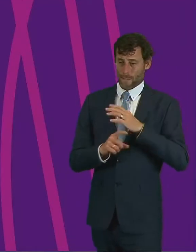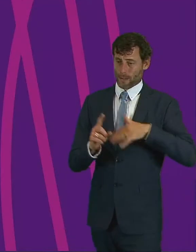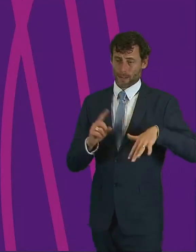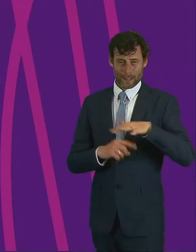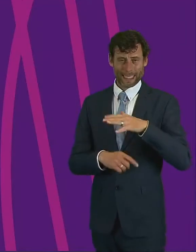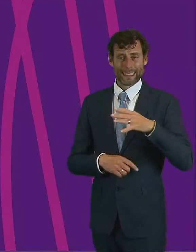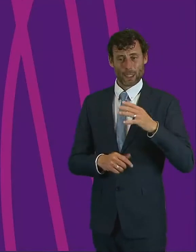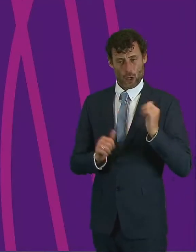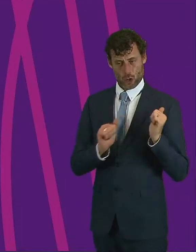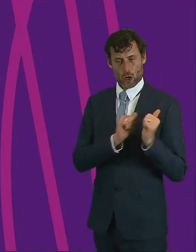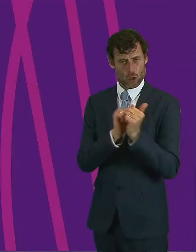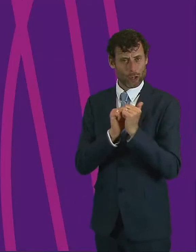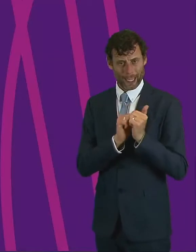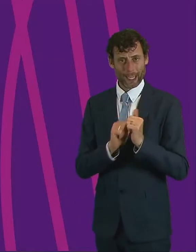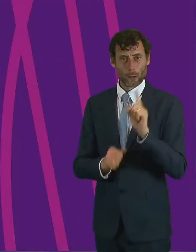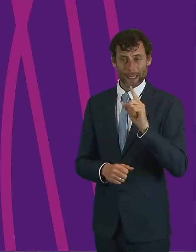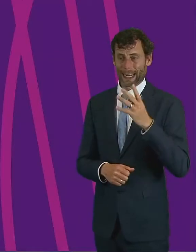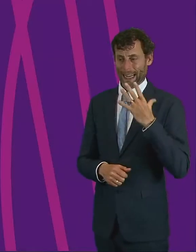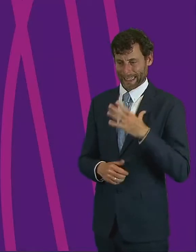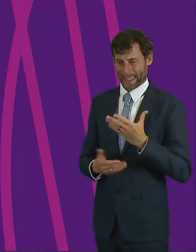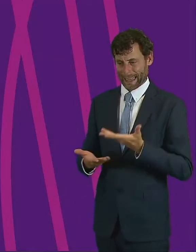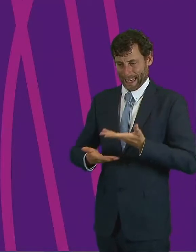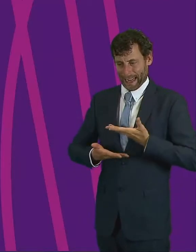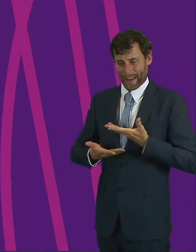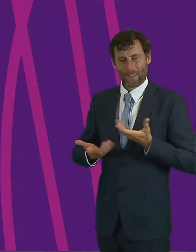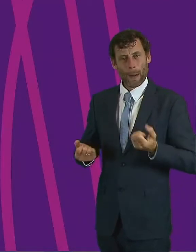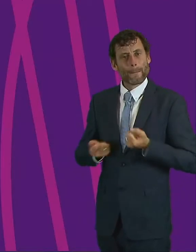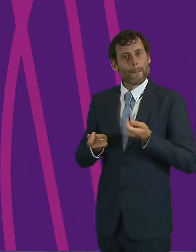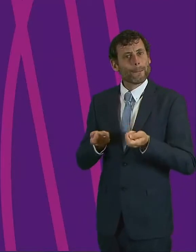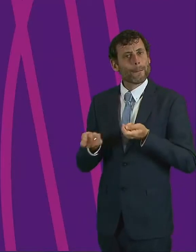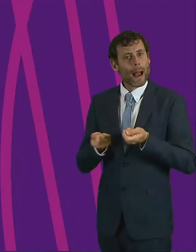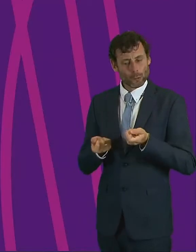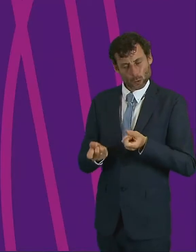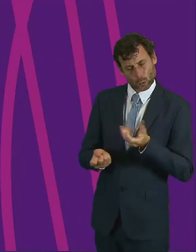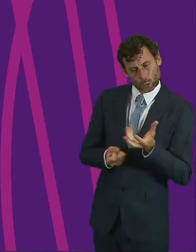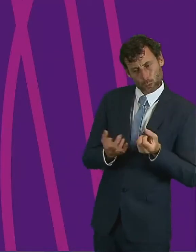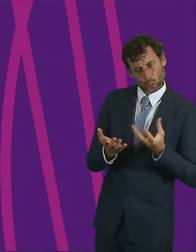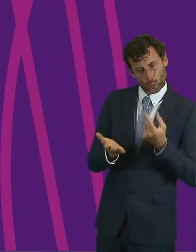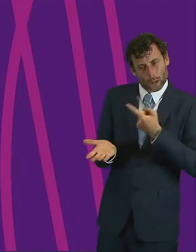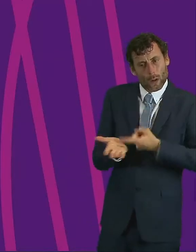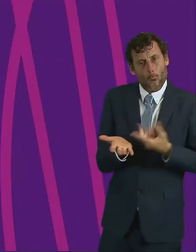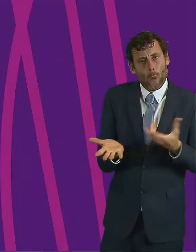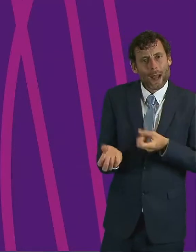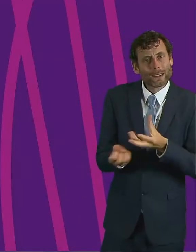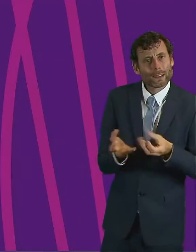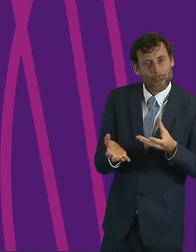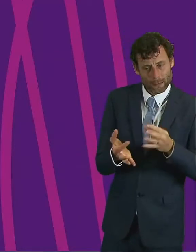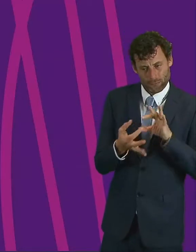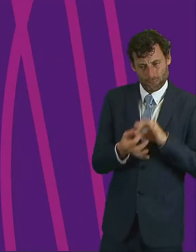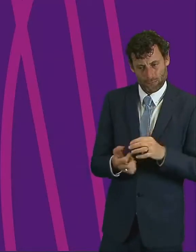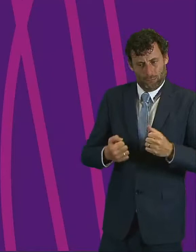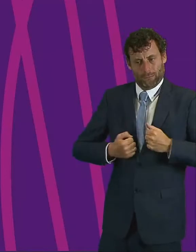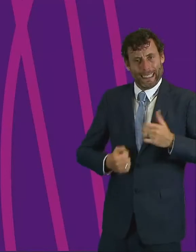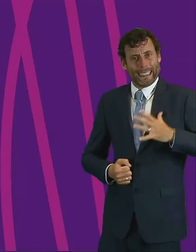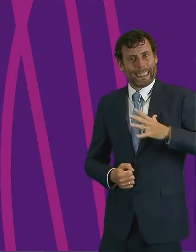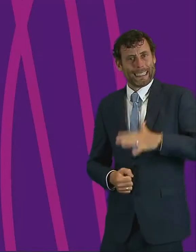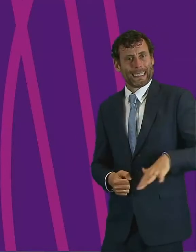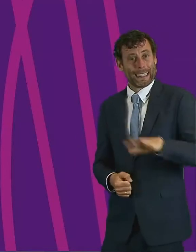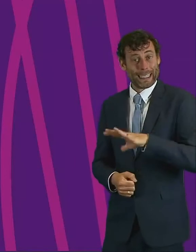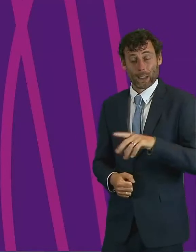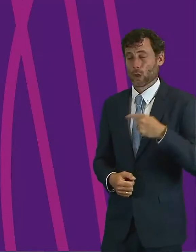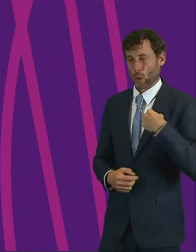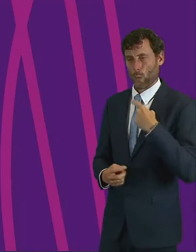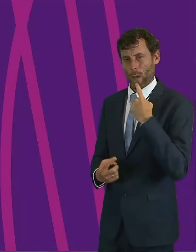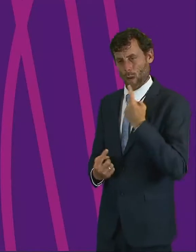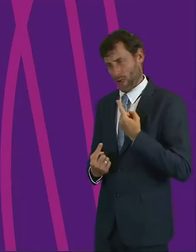for fiscal flexibilities, and we've worked closely together to make a clear and consistent case to the UK Government now